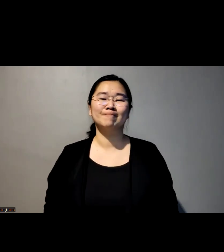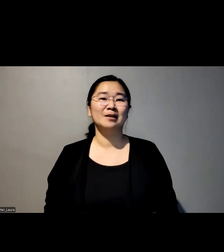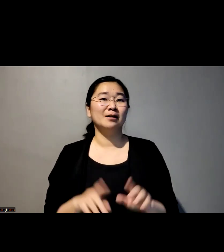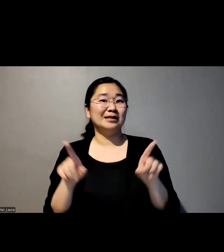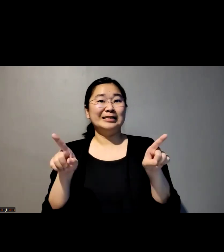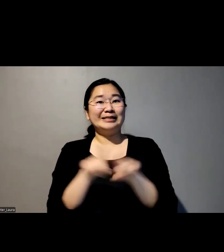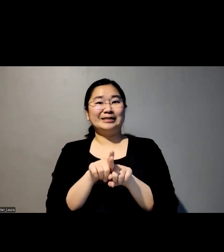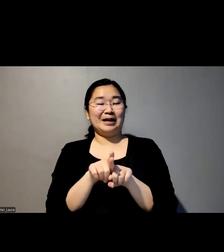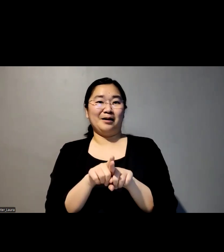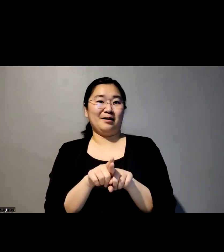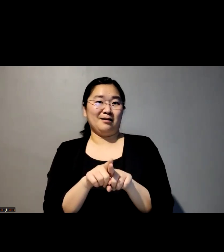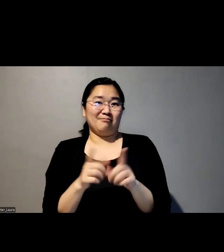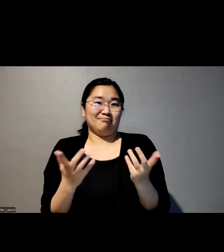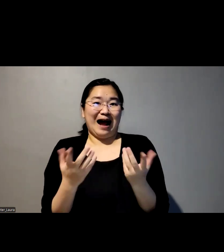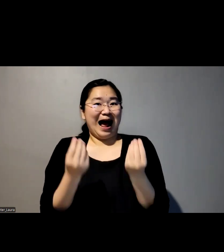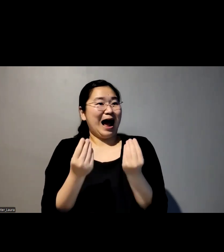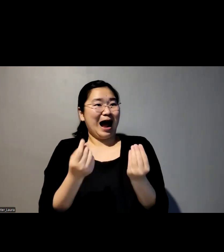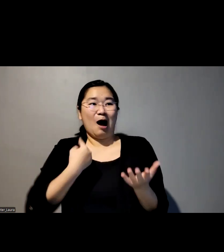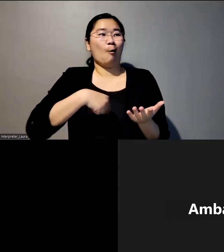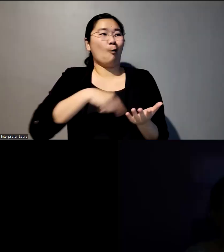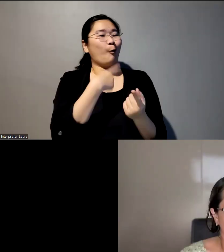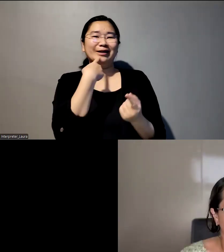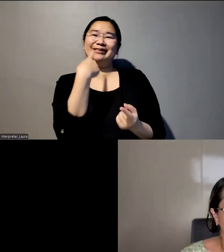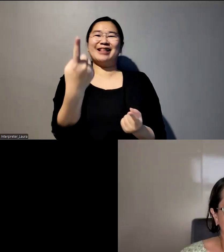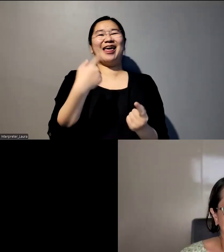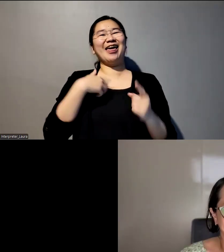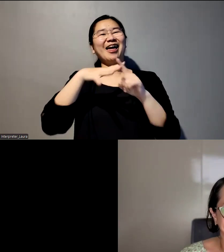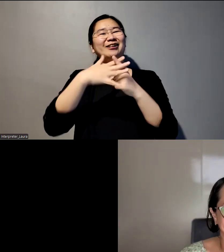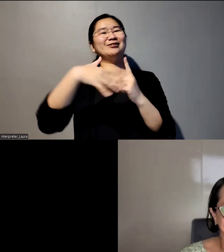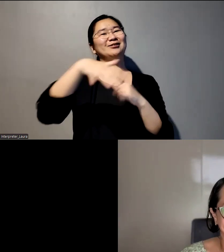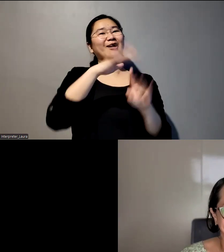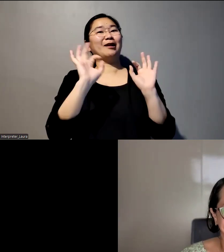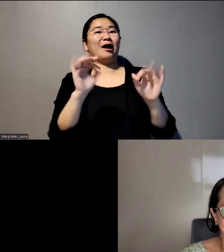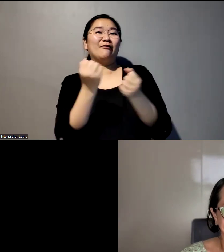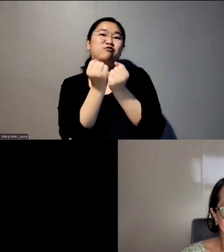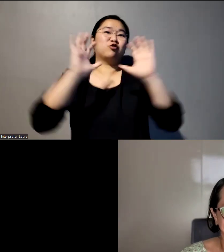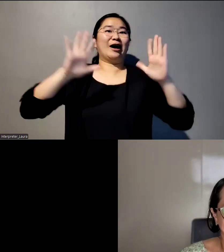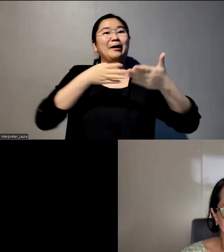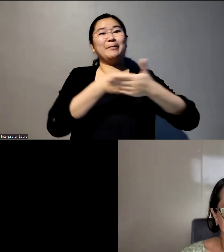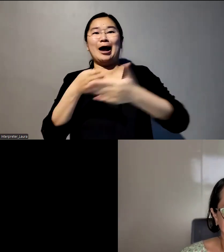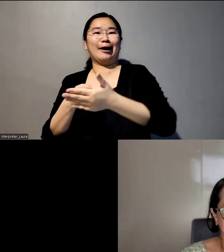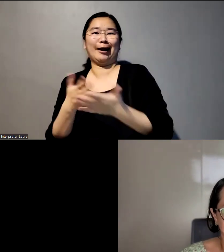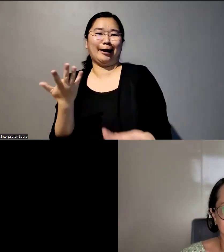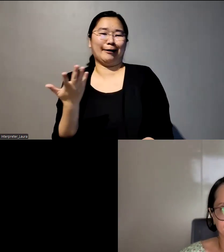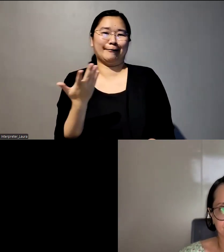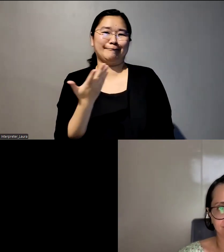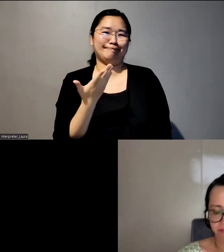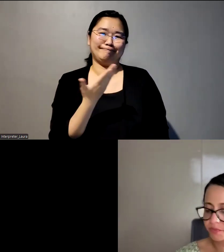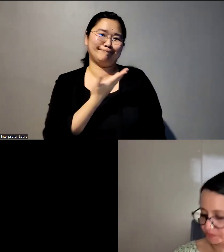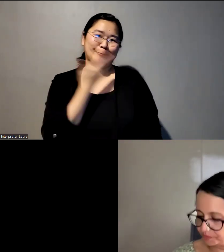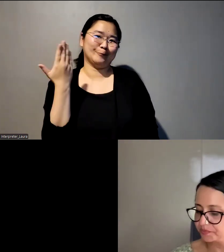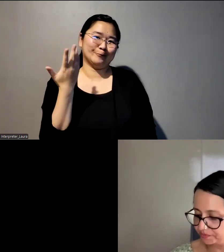consider. Apologies for a very pessimistic view, but we are very disappointed and very